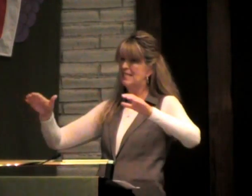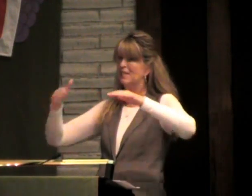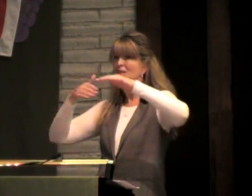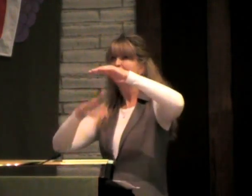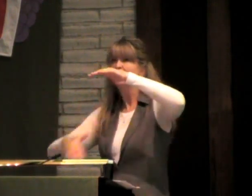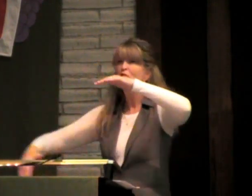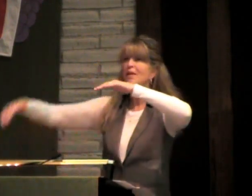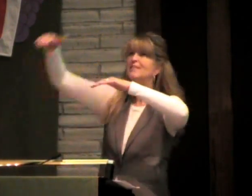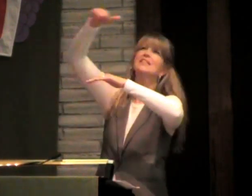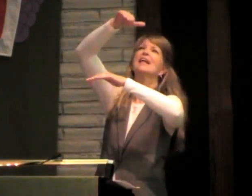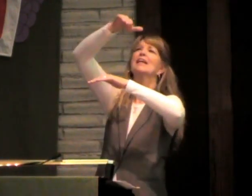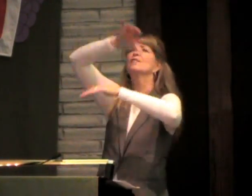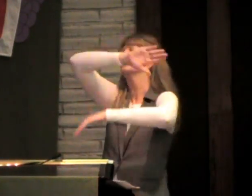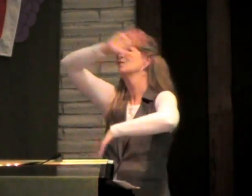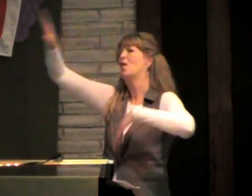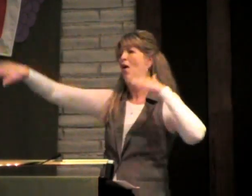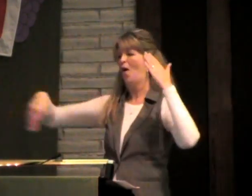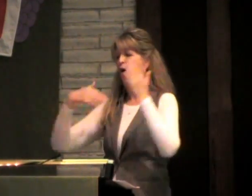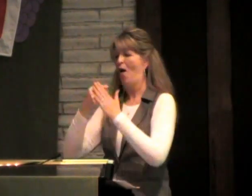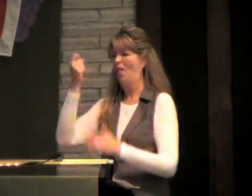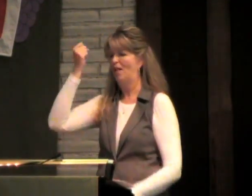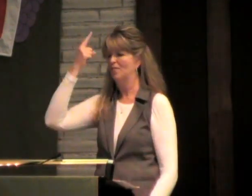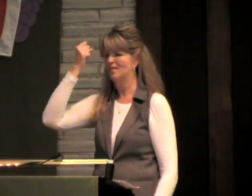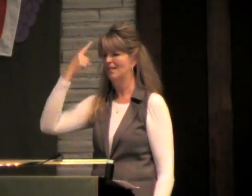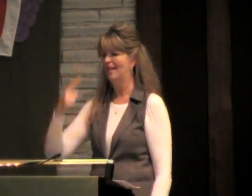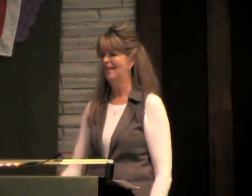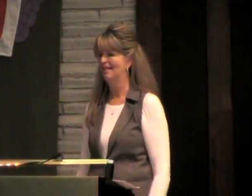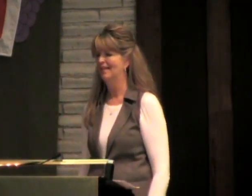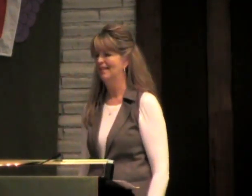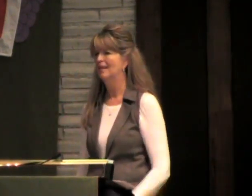And that peace is the peace that surpasses understanding.